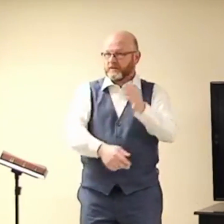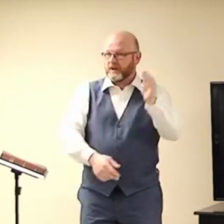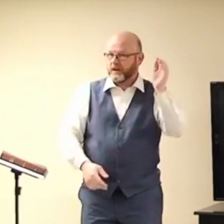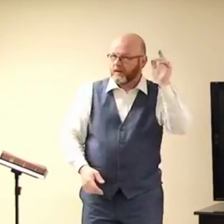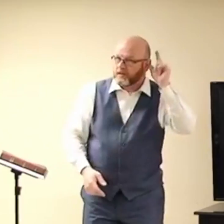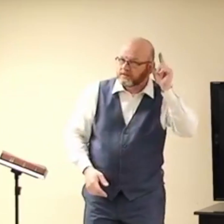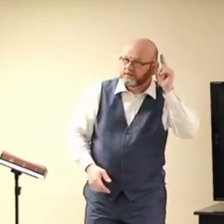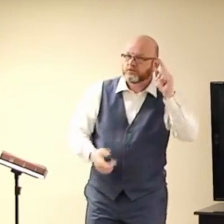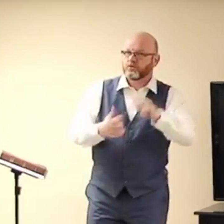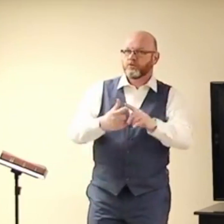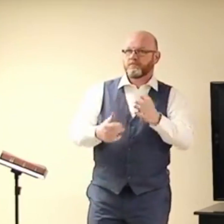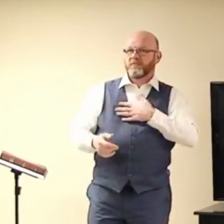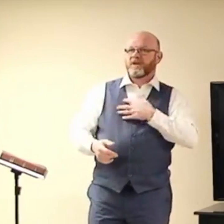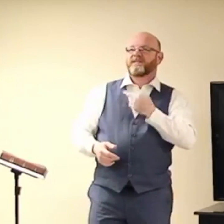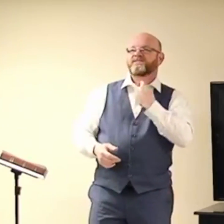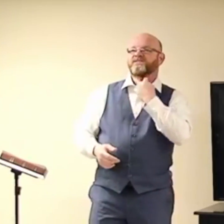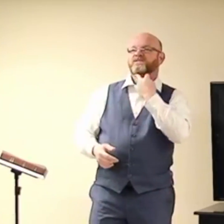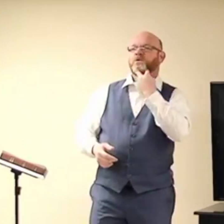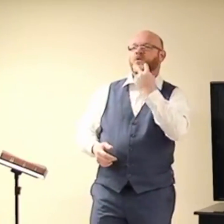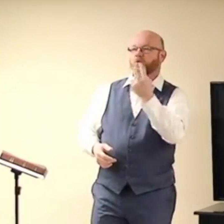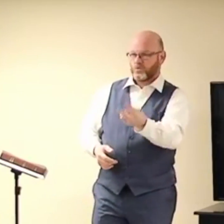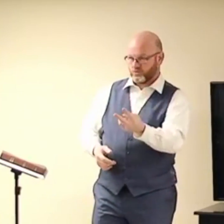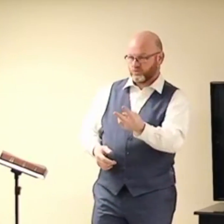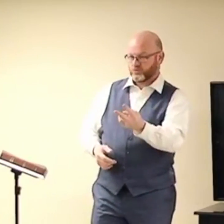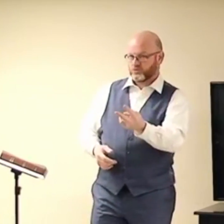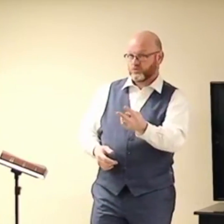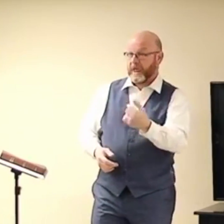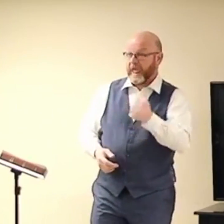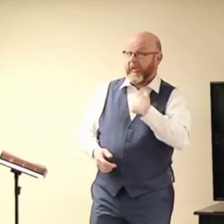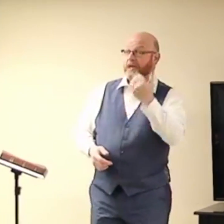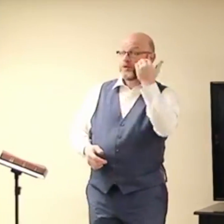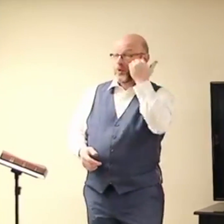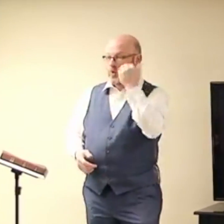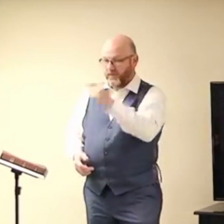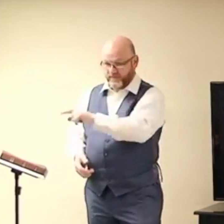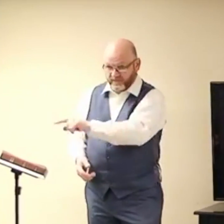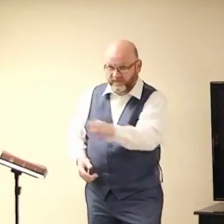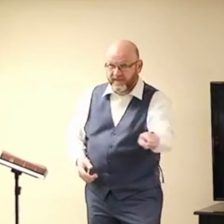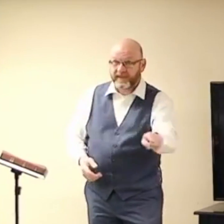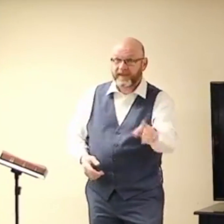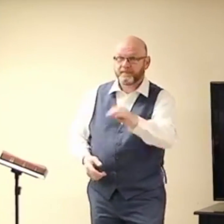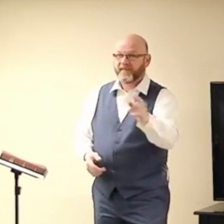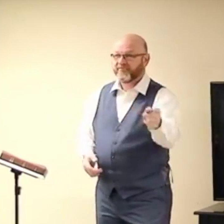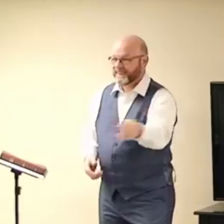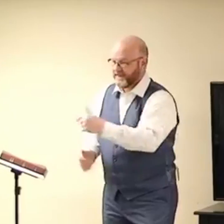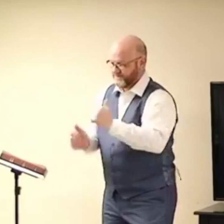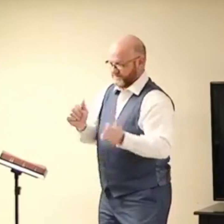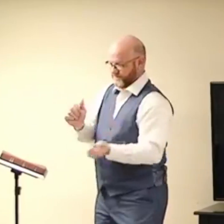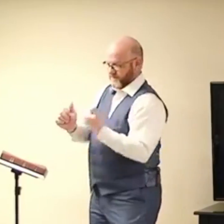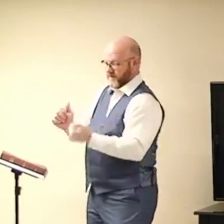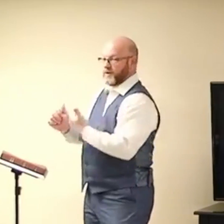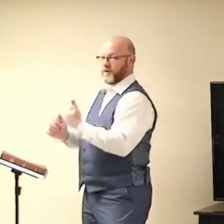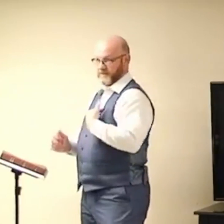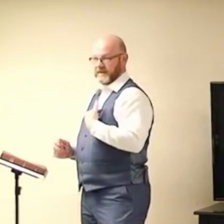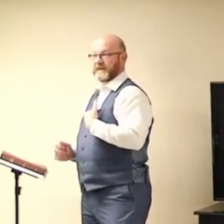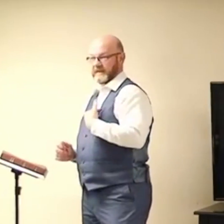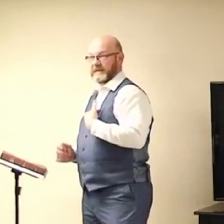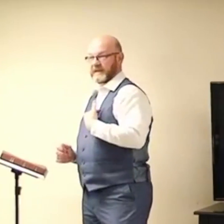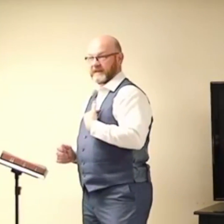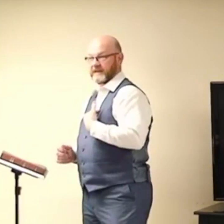He says, he continued, my sheep listen to my voice. I know them, and they follow